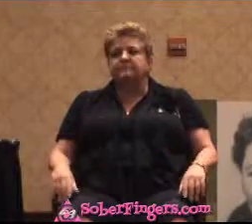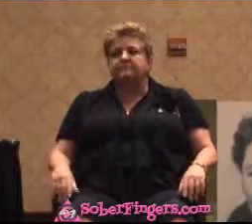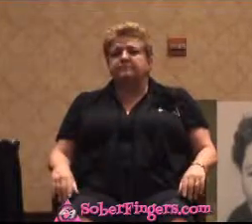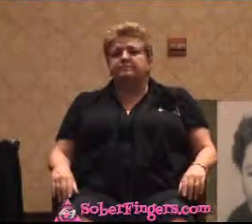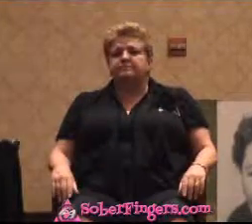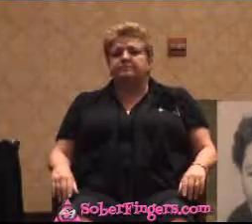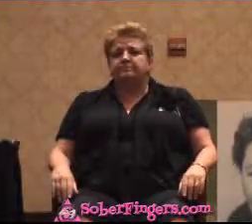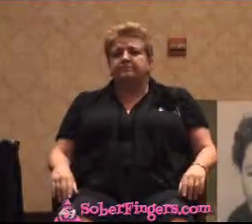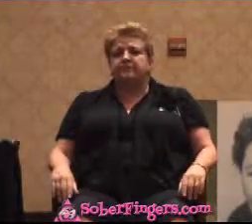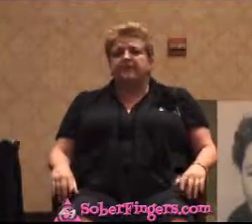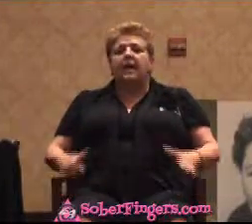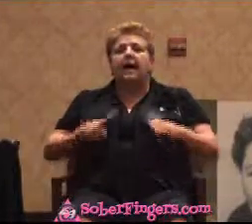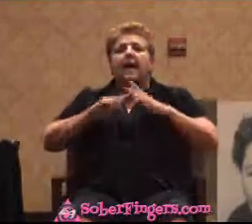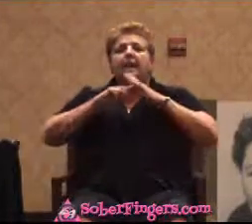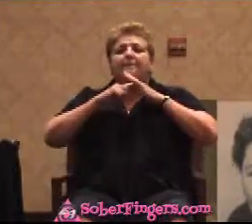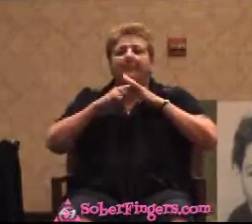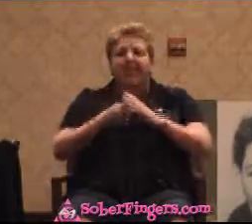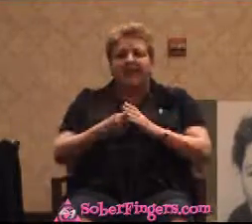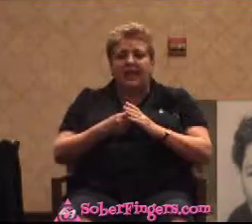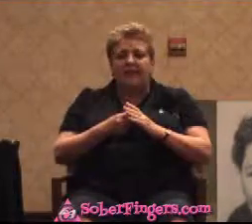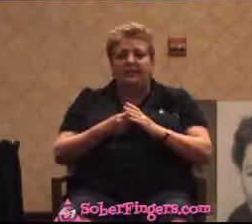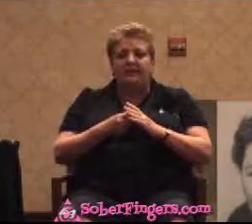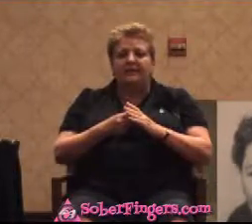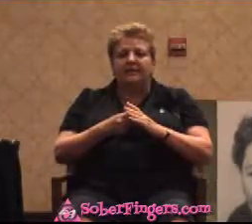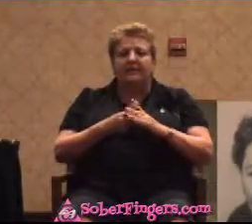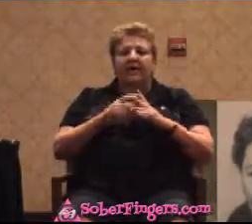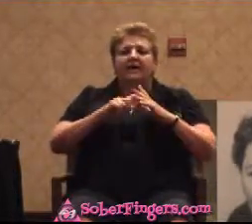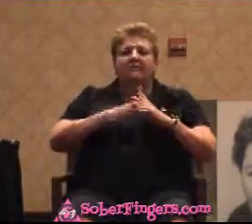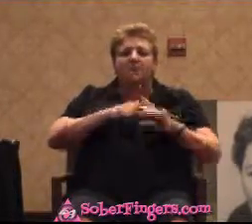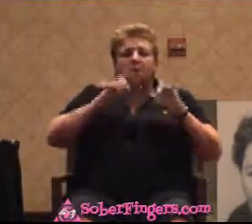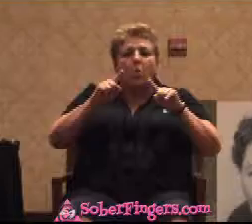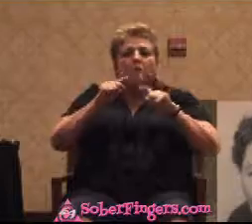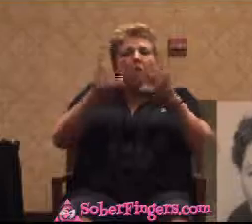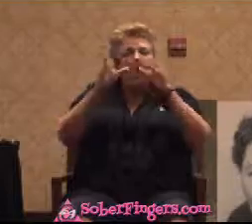And I began to go on. They started taking me to conferences, man.